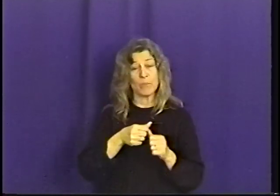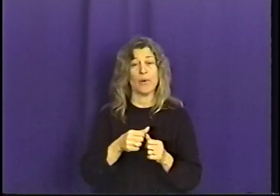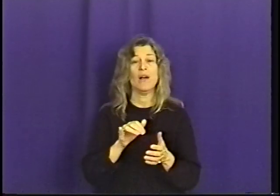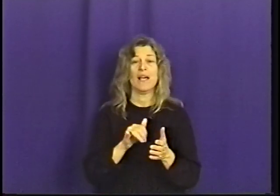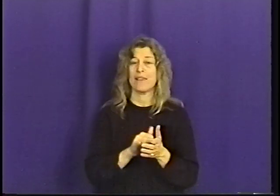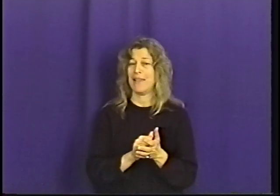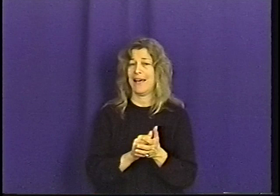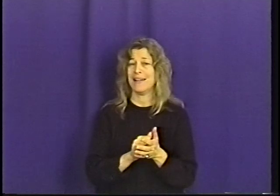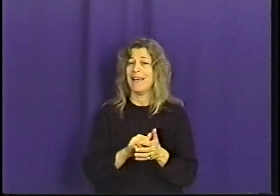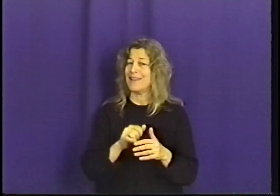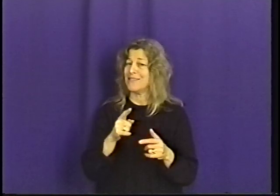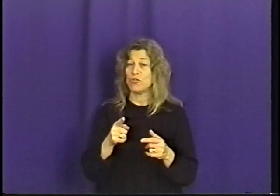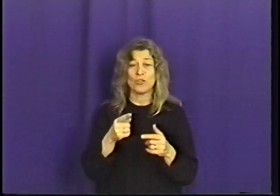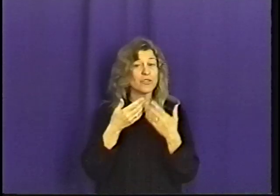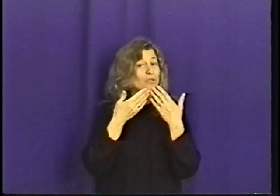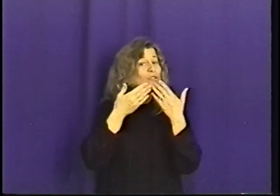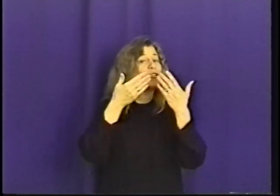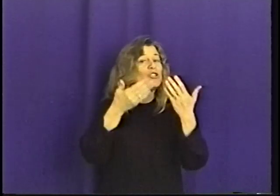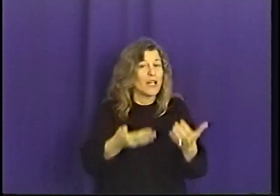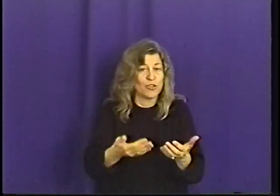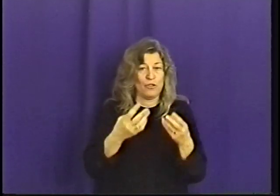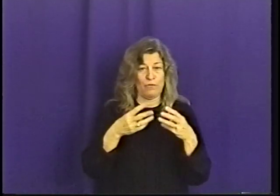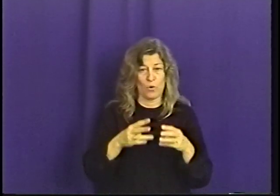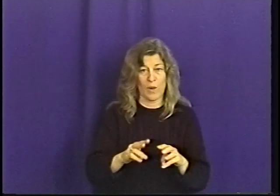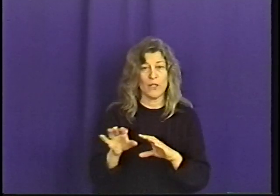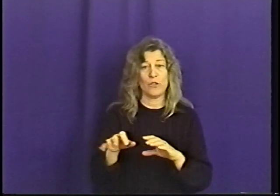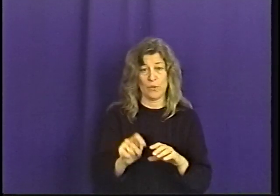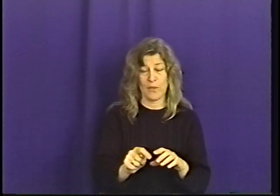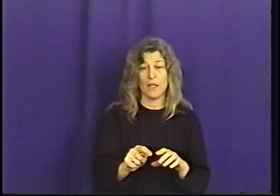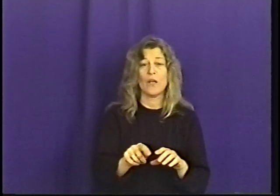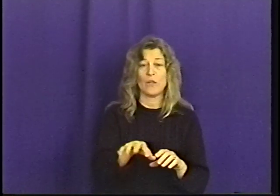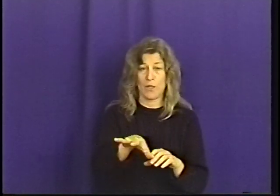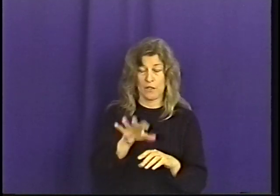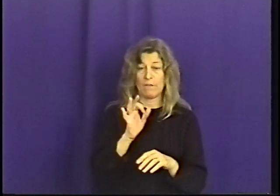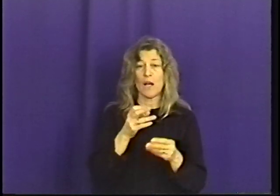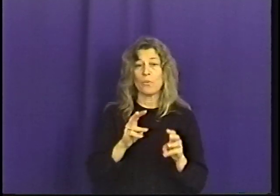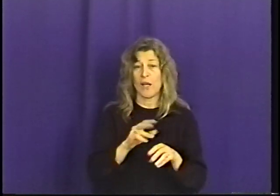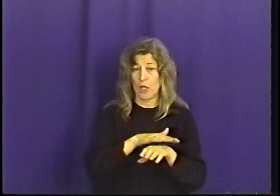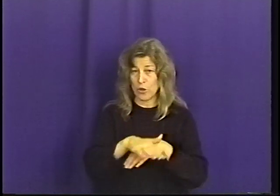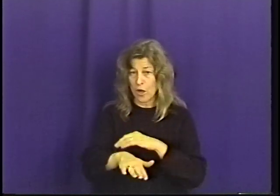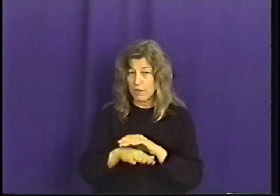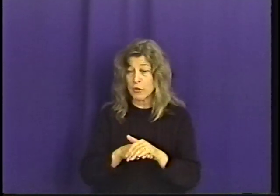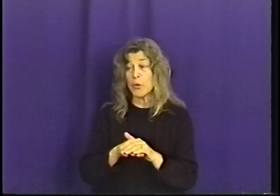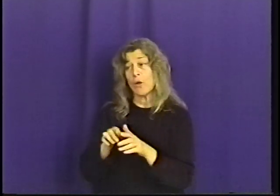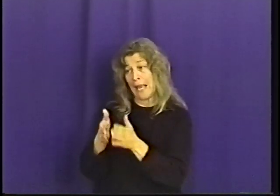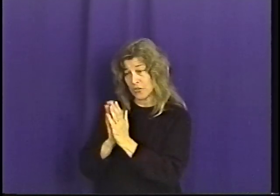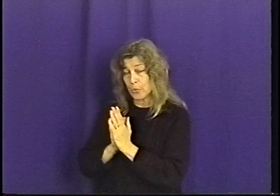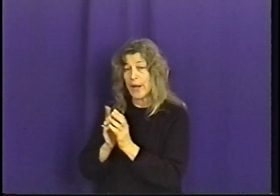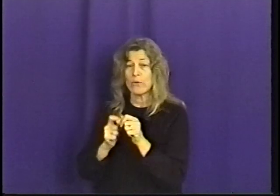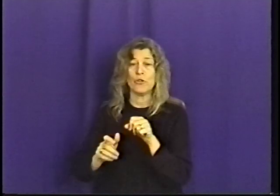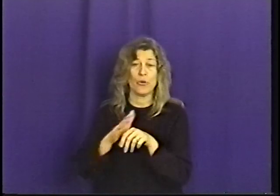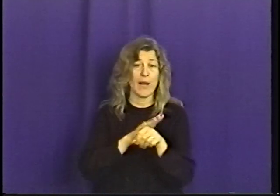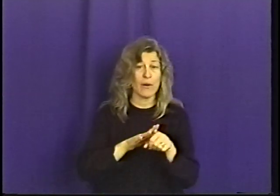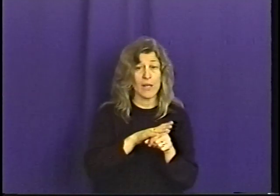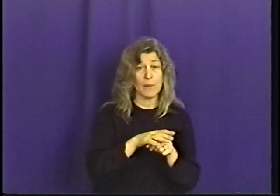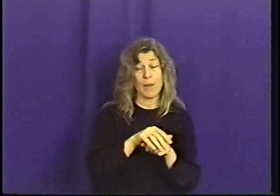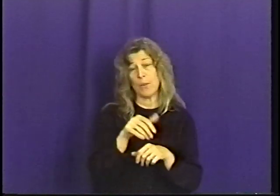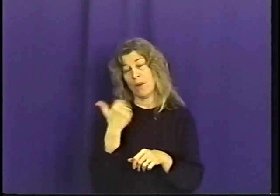remember that this is just a suggestion for a way to do it. You need to find a way that you're comfortable, ask around in your area, maybe you have